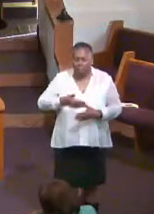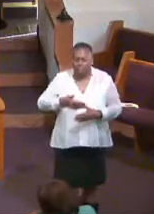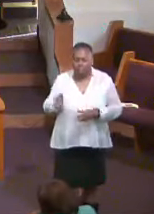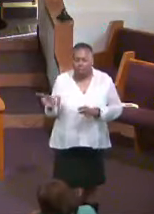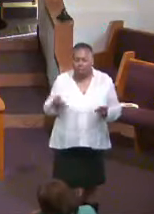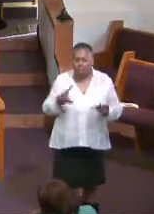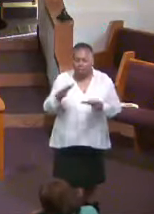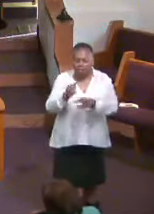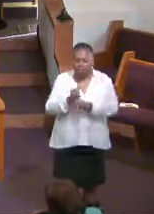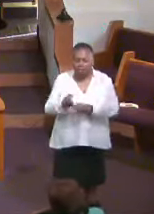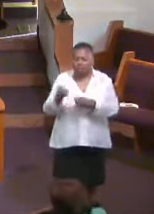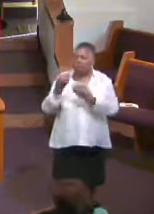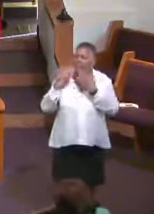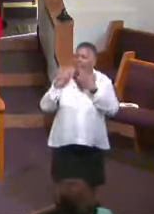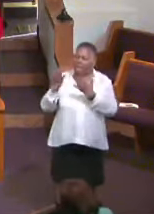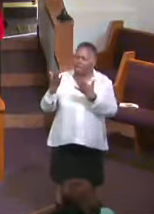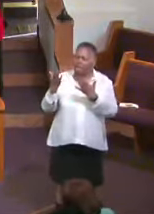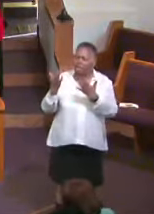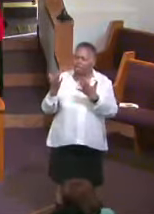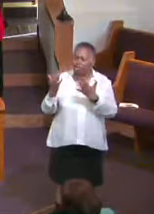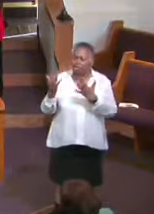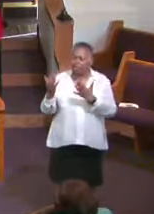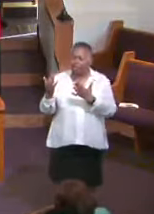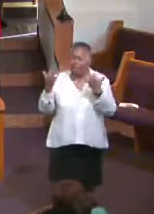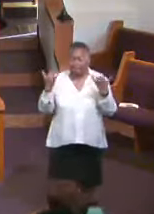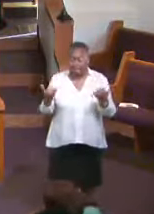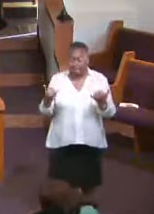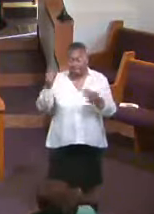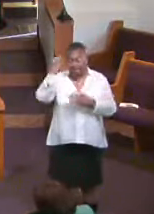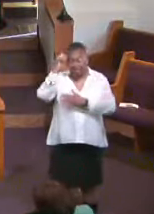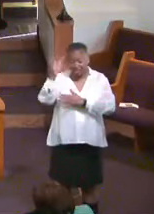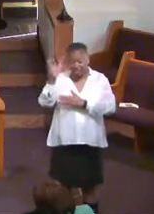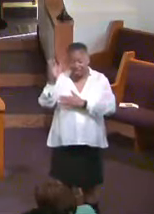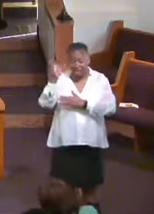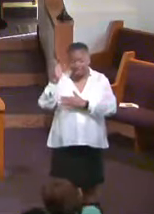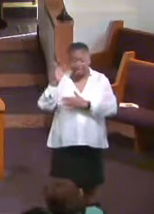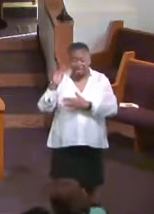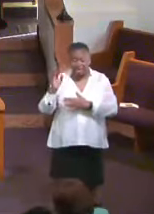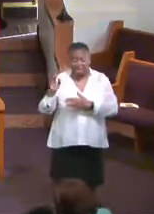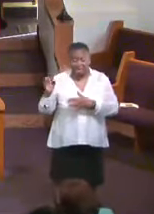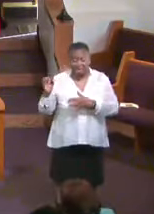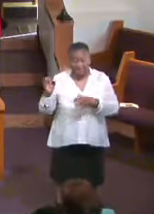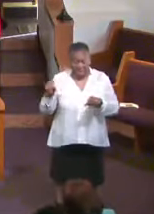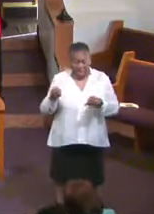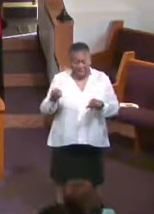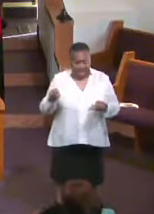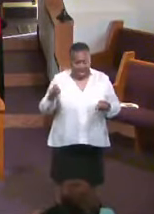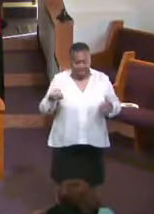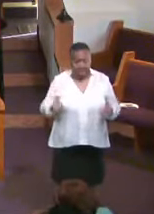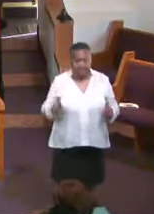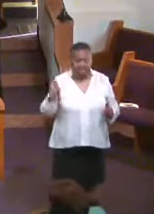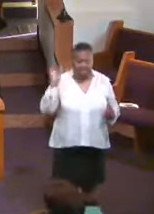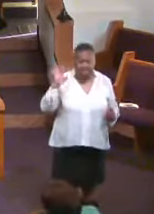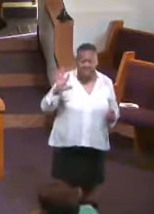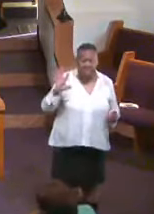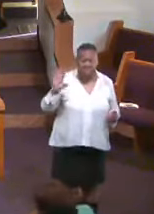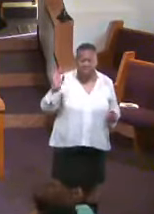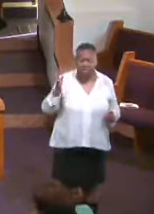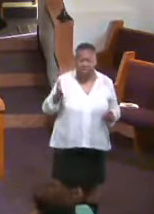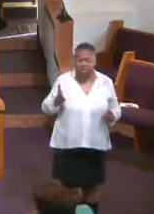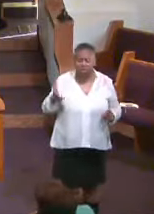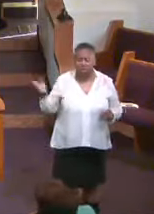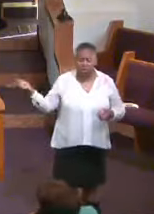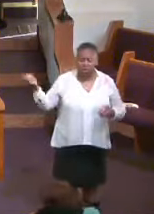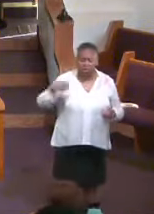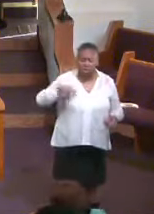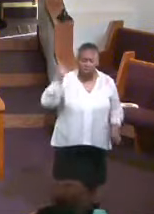we say thank you today. Now, Father God, as our pastor comes to preach your word, Lord, we ask that we